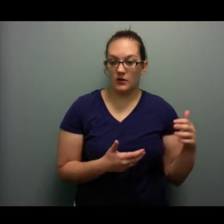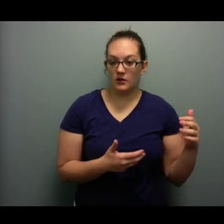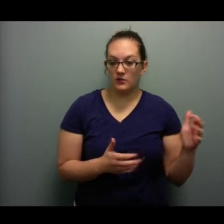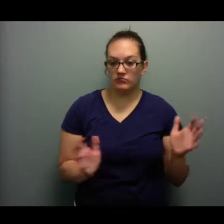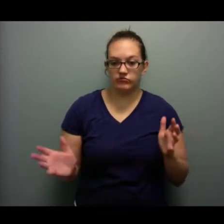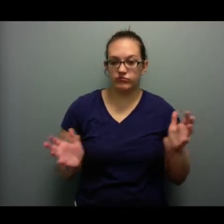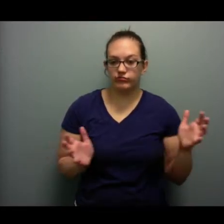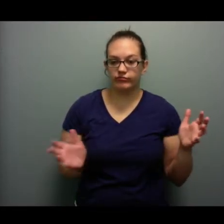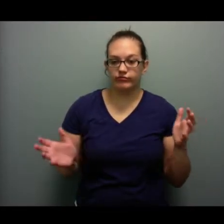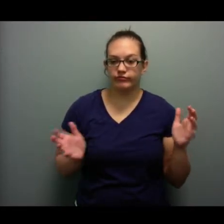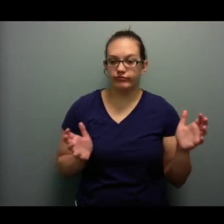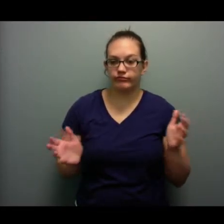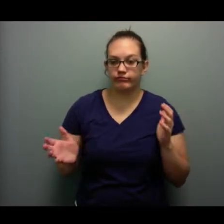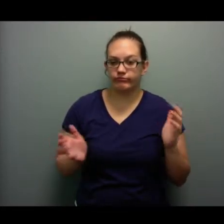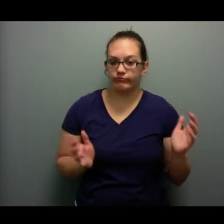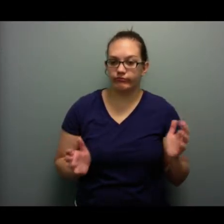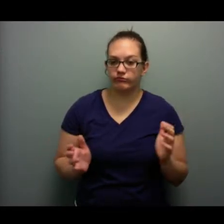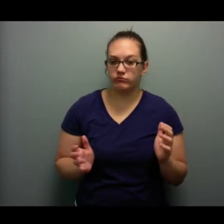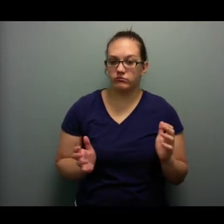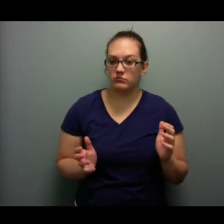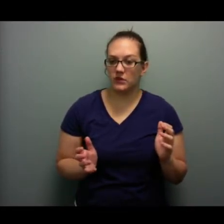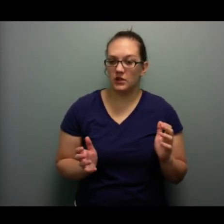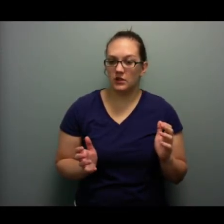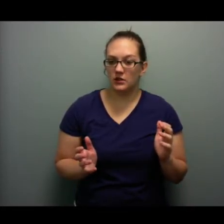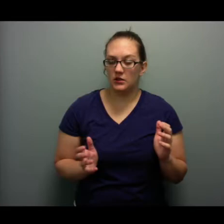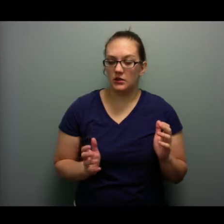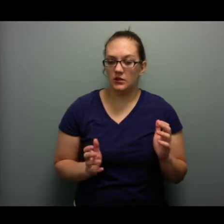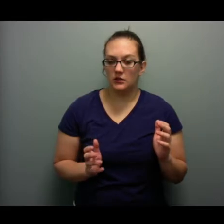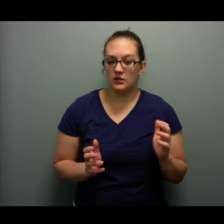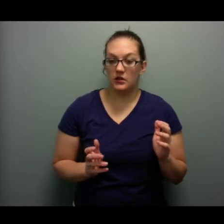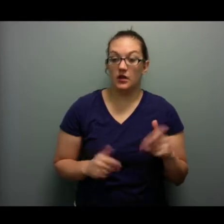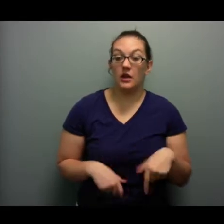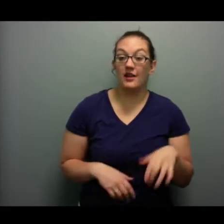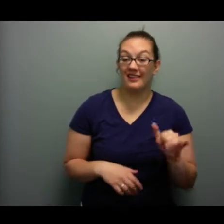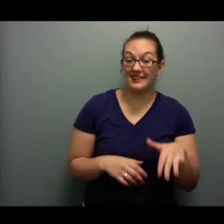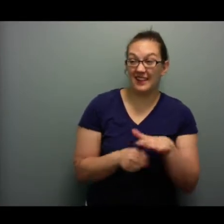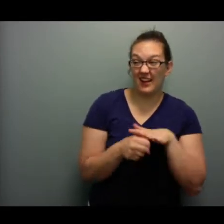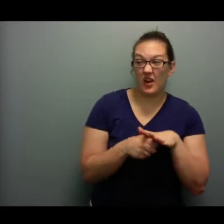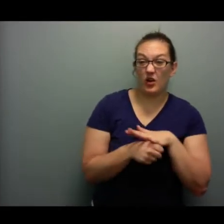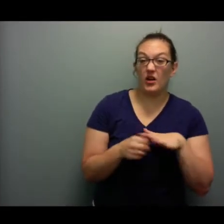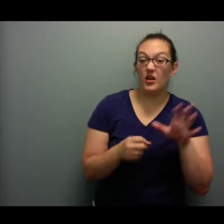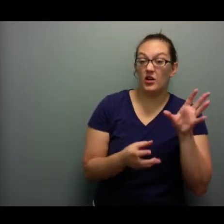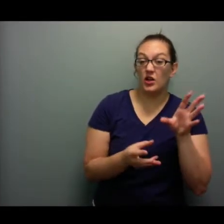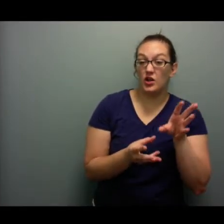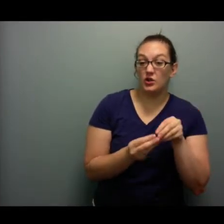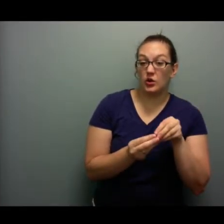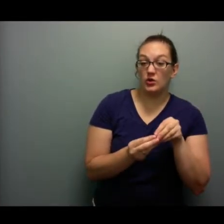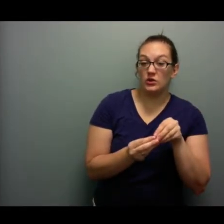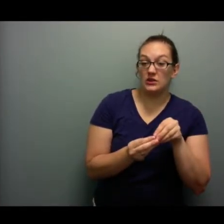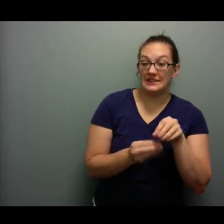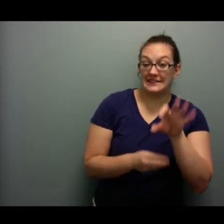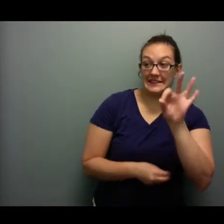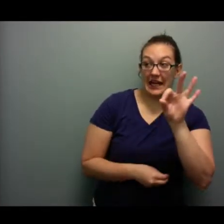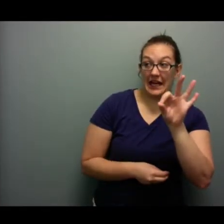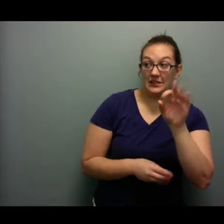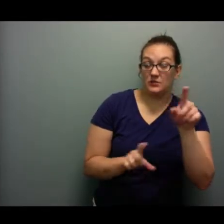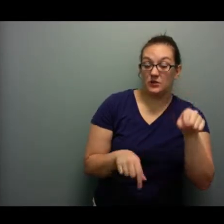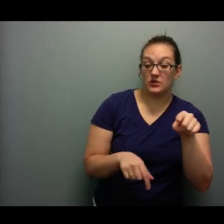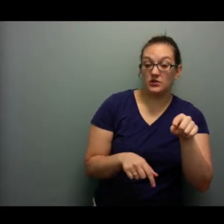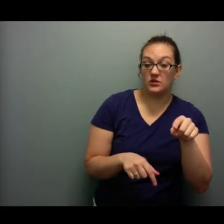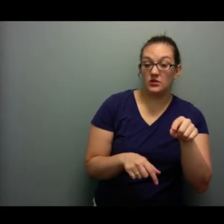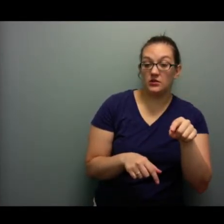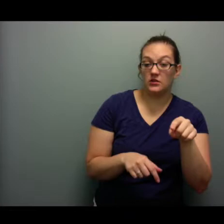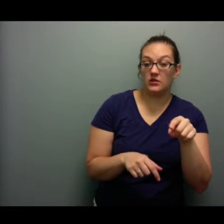What did that student do? That's the area. And the total of it is 9 side, which is the area.